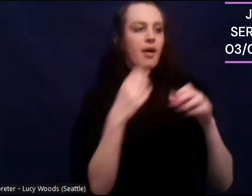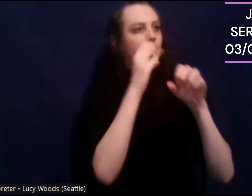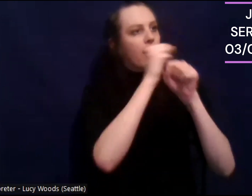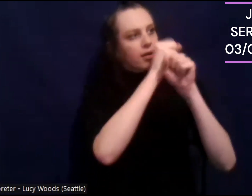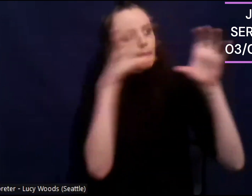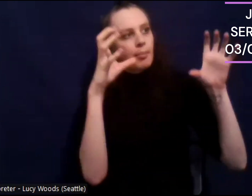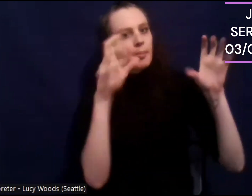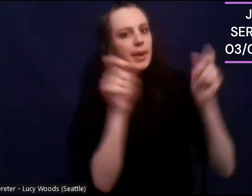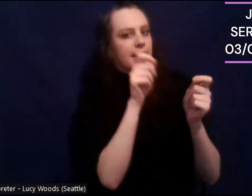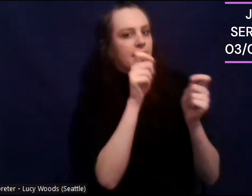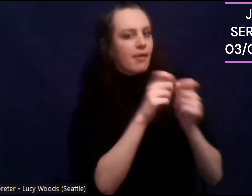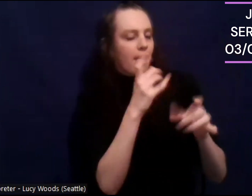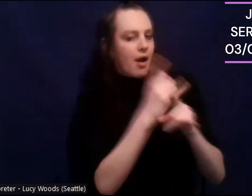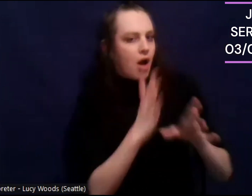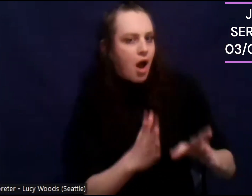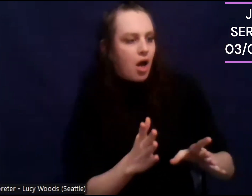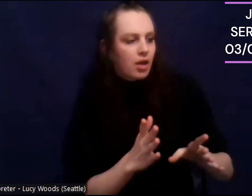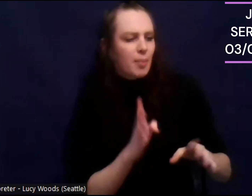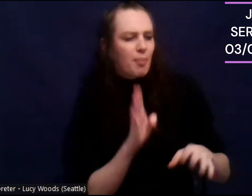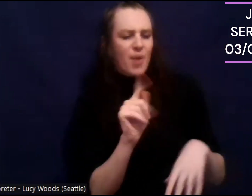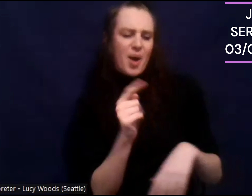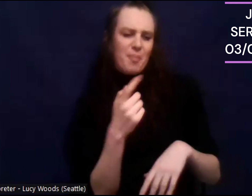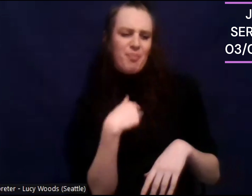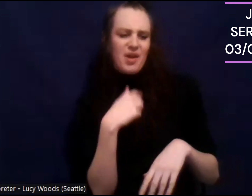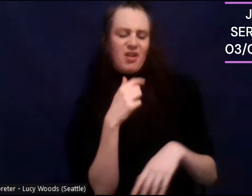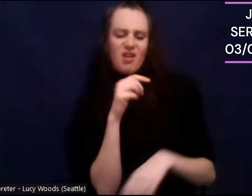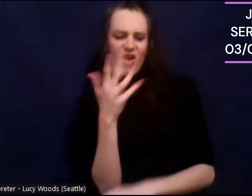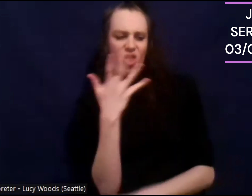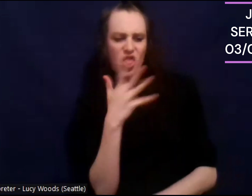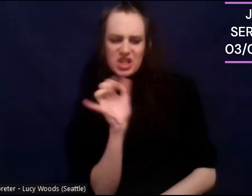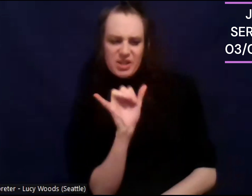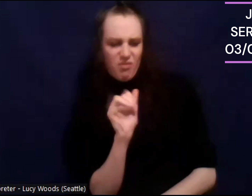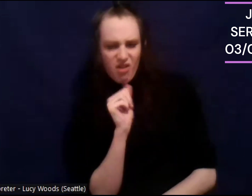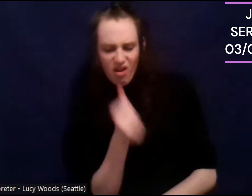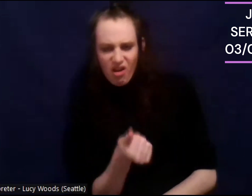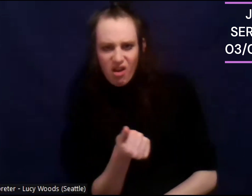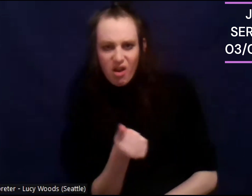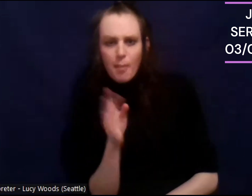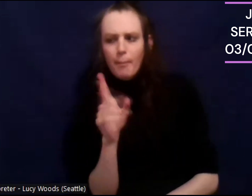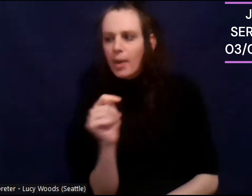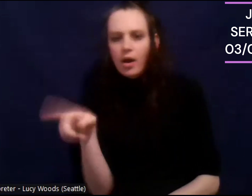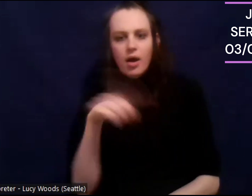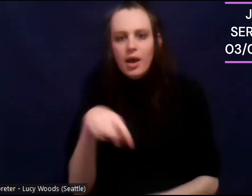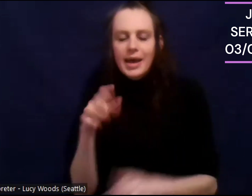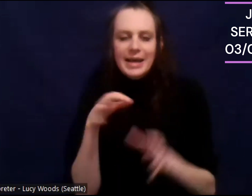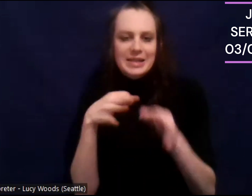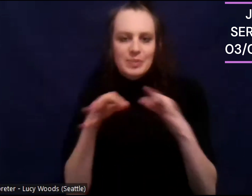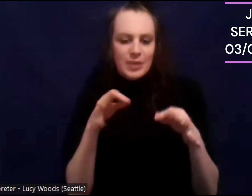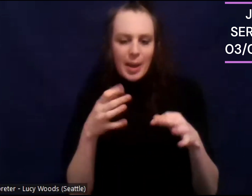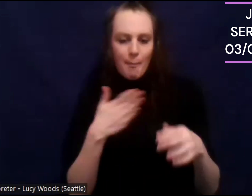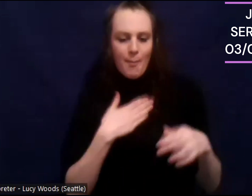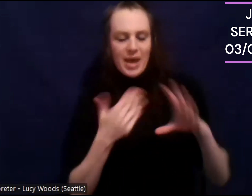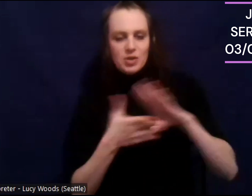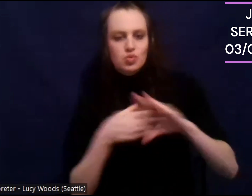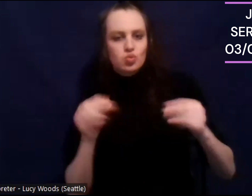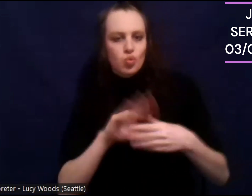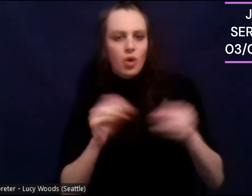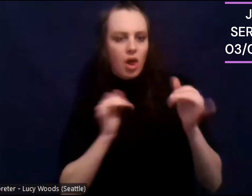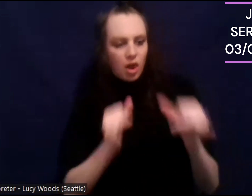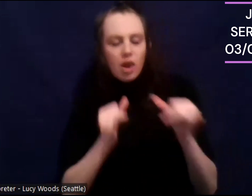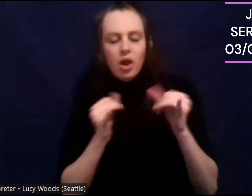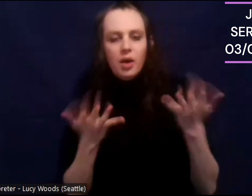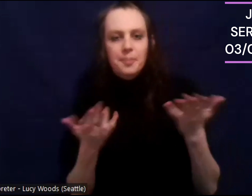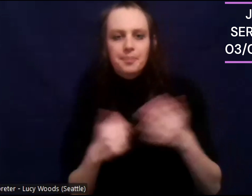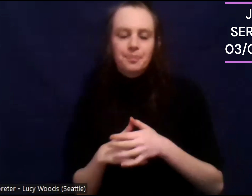you guys explain me every meeting I went to. Um, and so I kind of I hung around. I